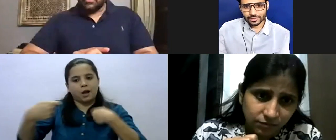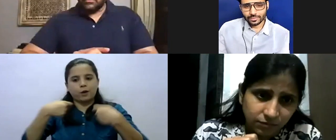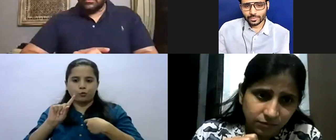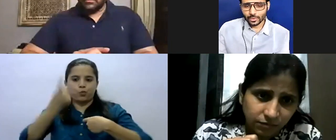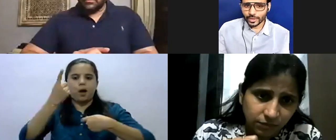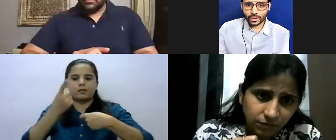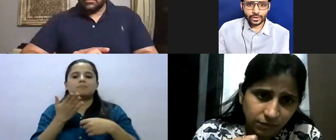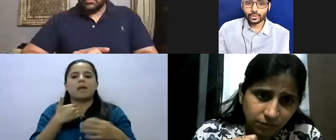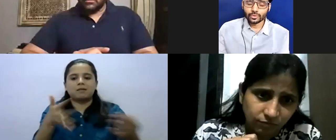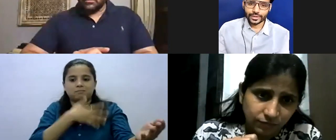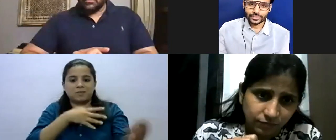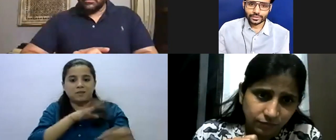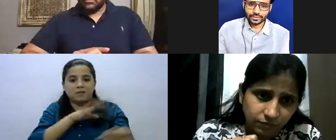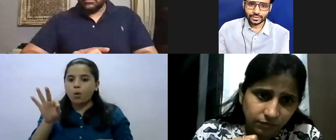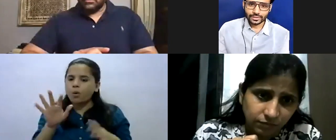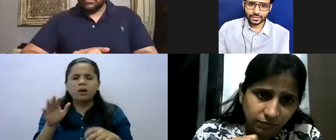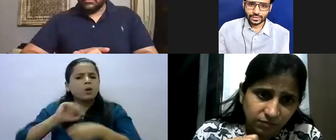right? COVID or no COVID.